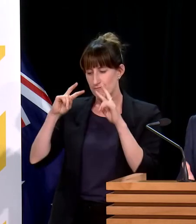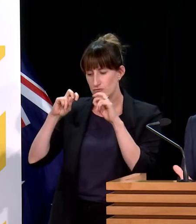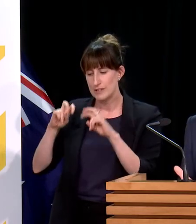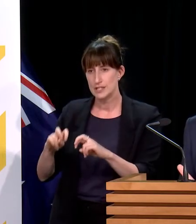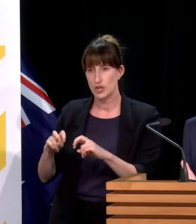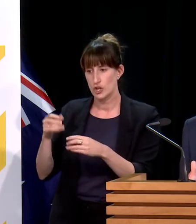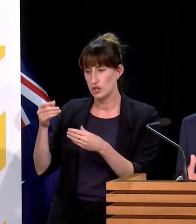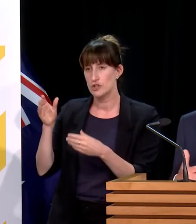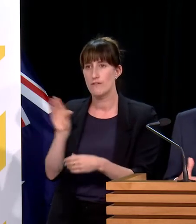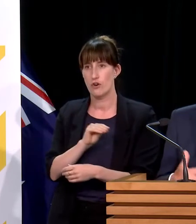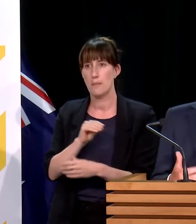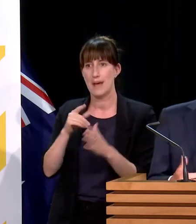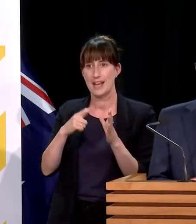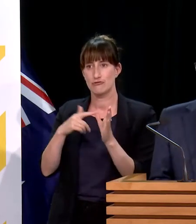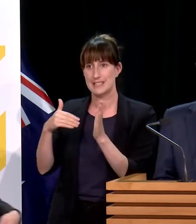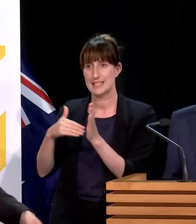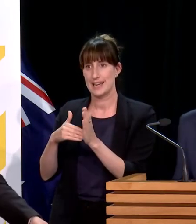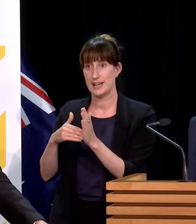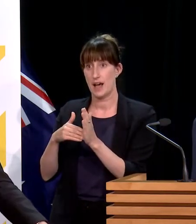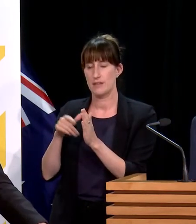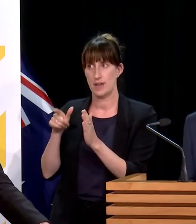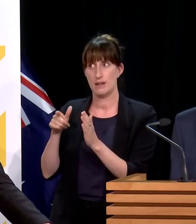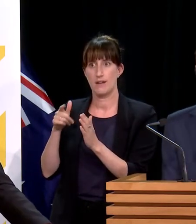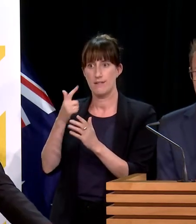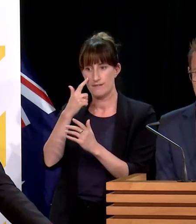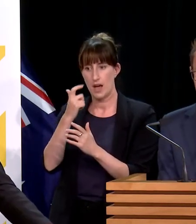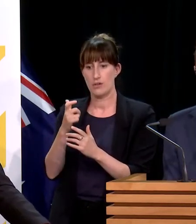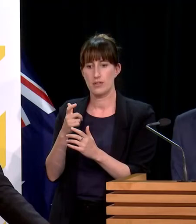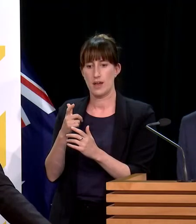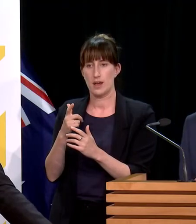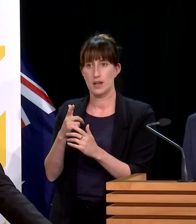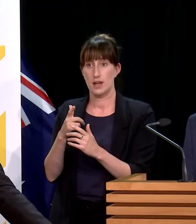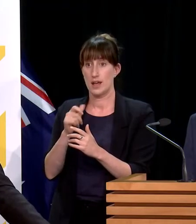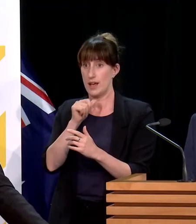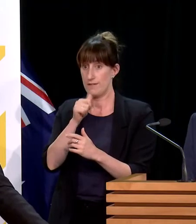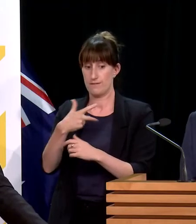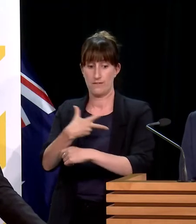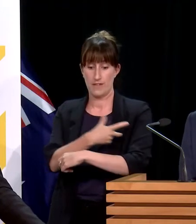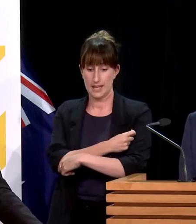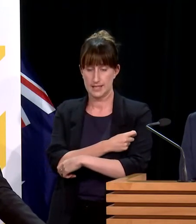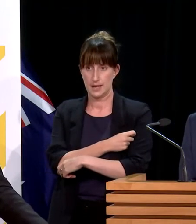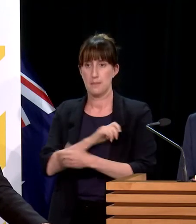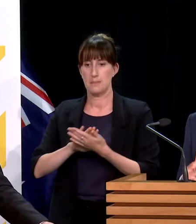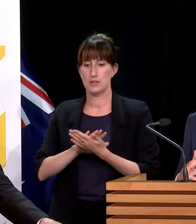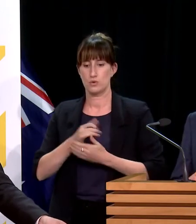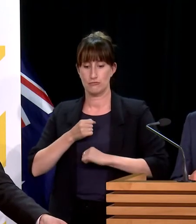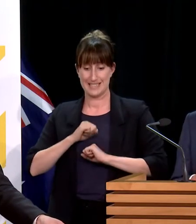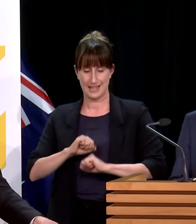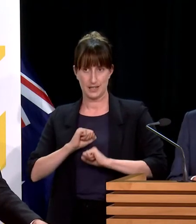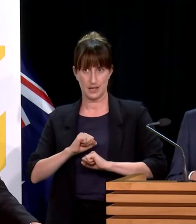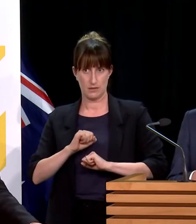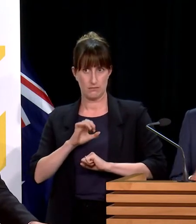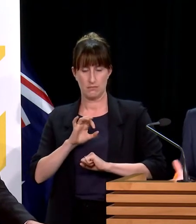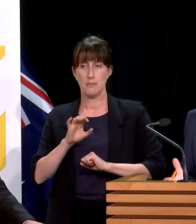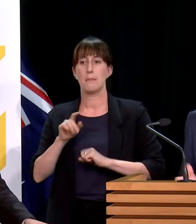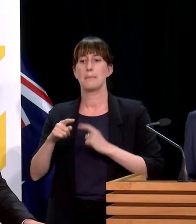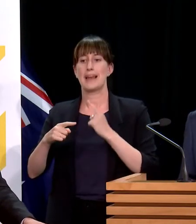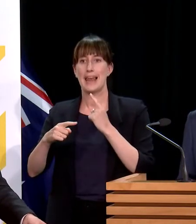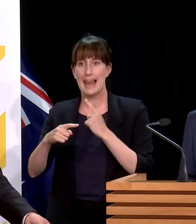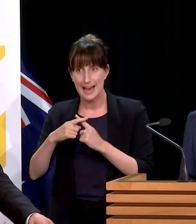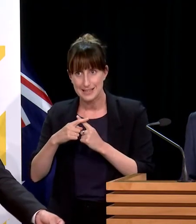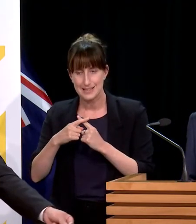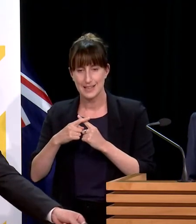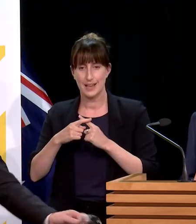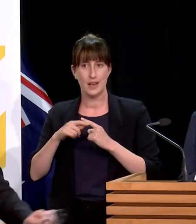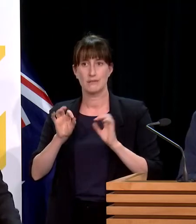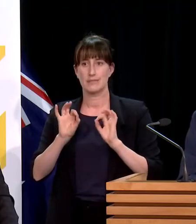the AstraZeneca vaccine on reducing transmission is really encouraging. And we will see this emerging quite quickly for all the vaccines that